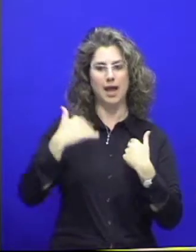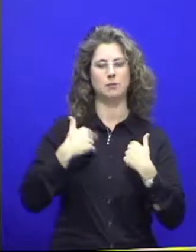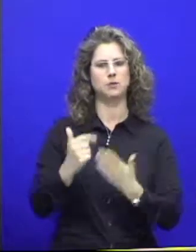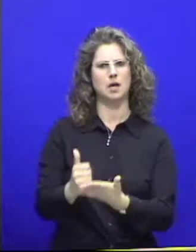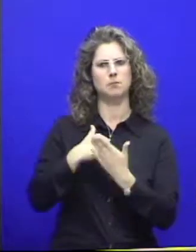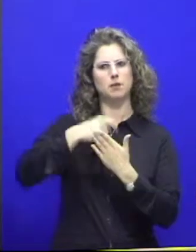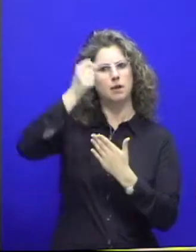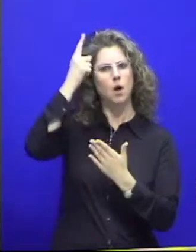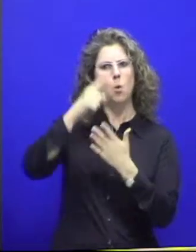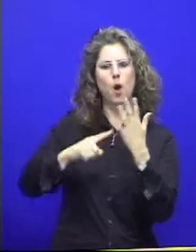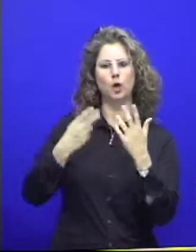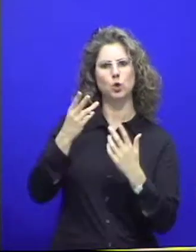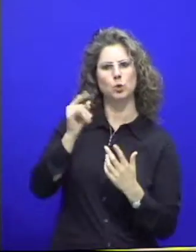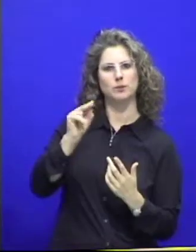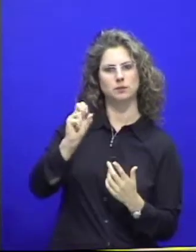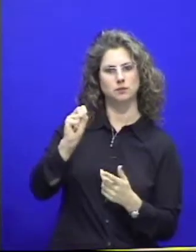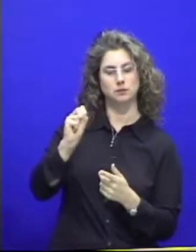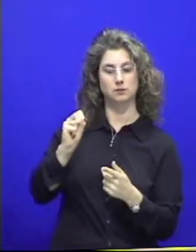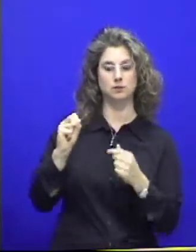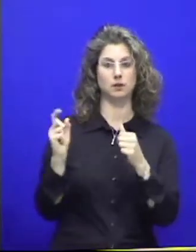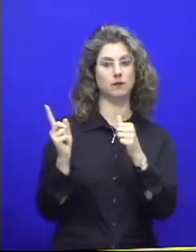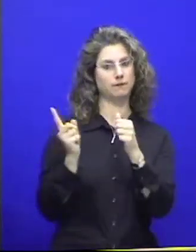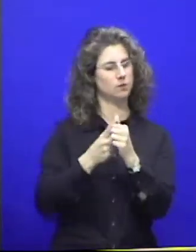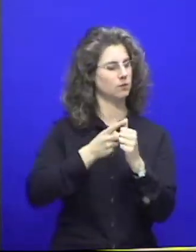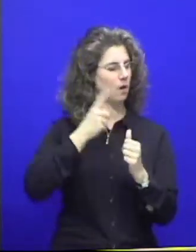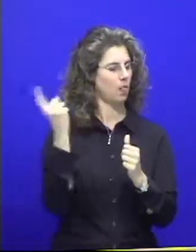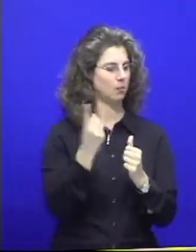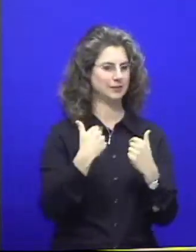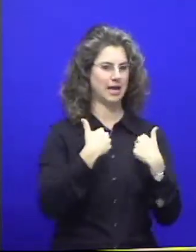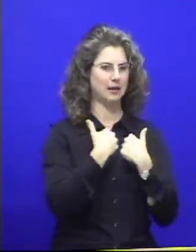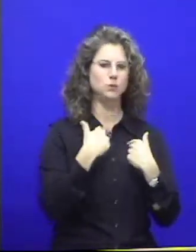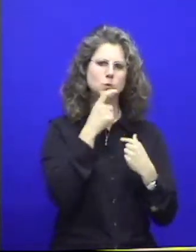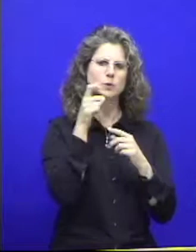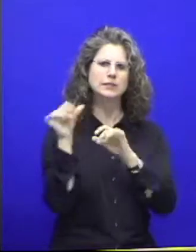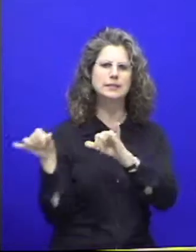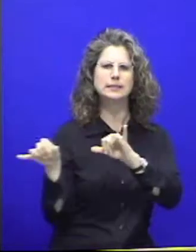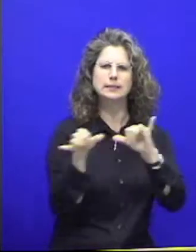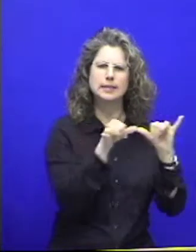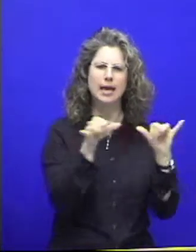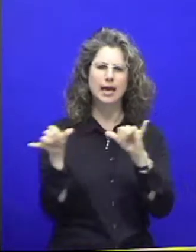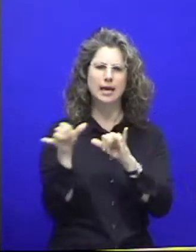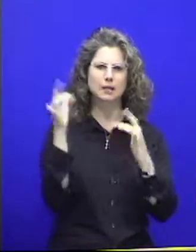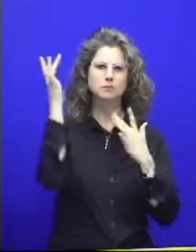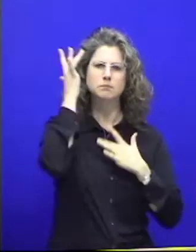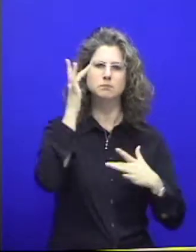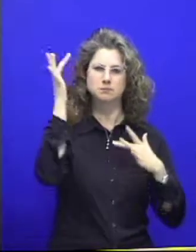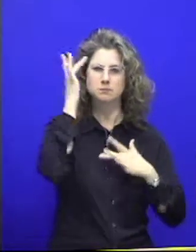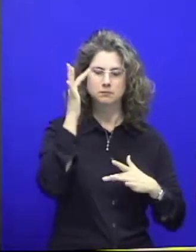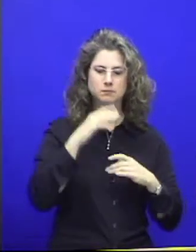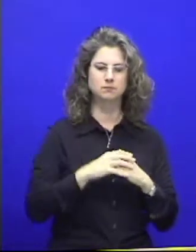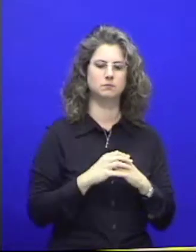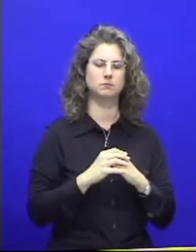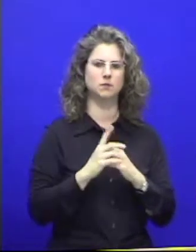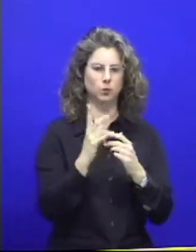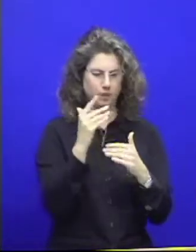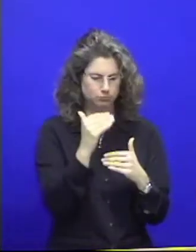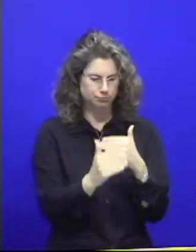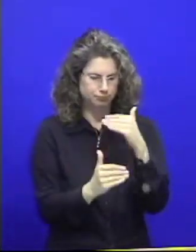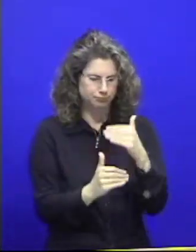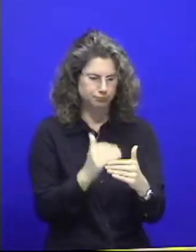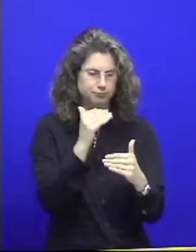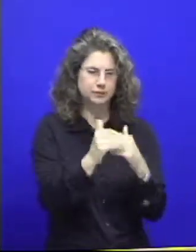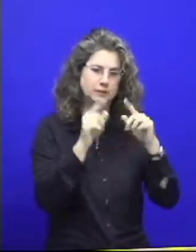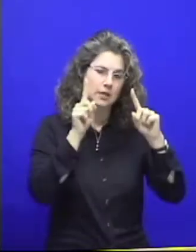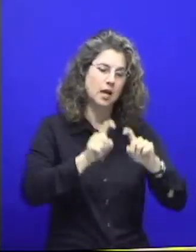for humans are first tested on animals who have the same or similar diseases. We take it through a whole series